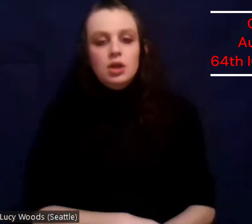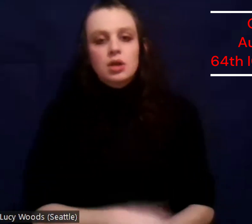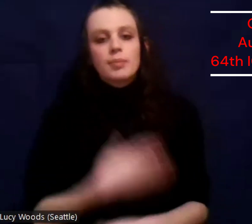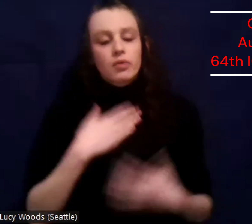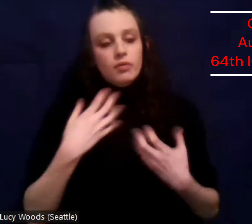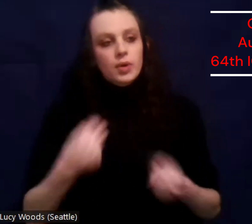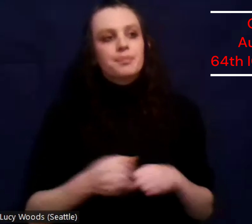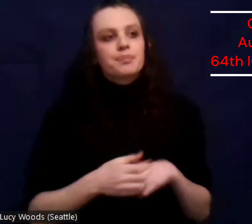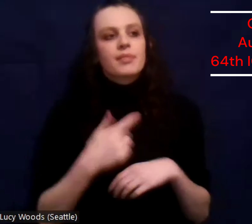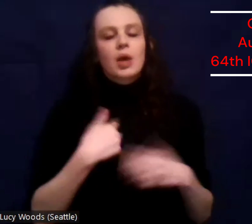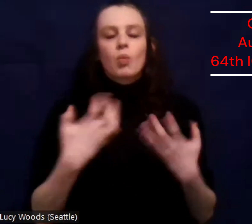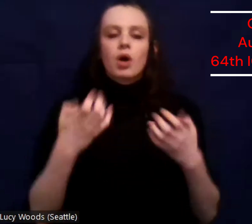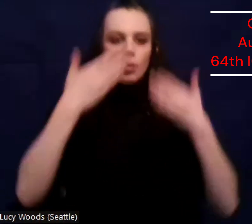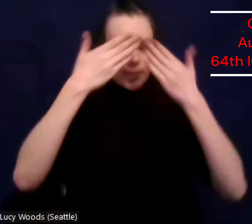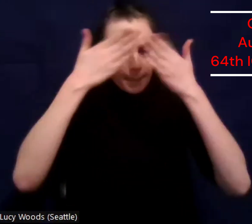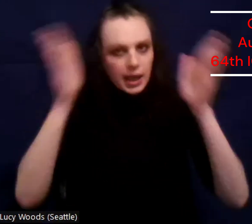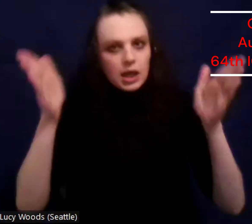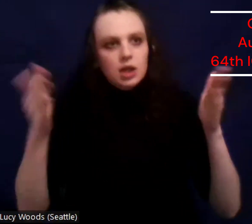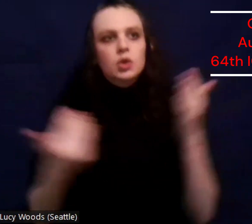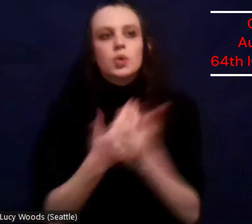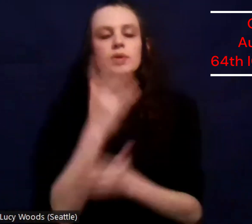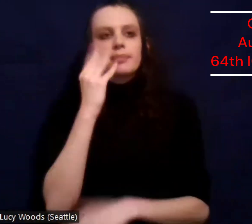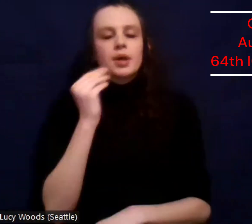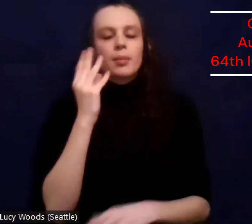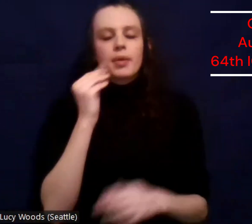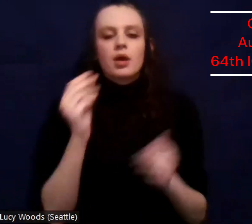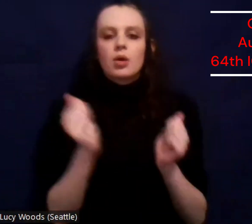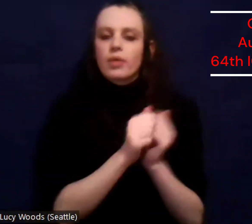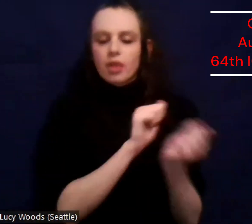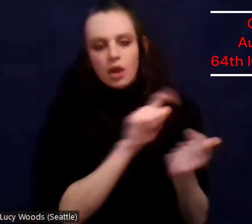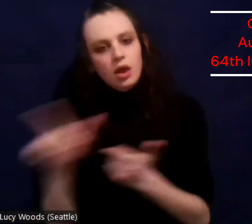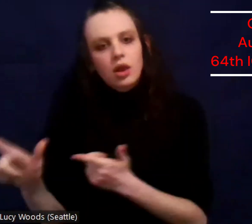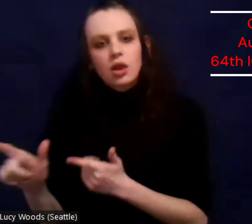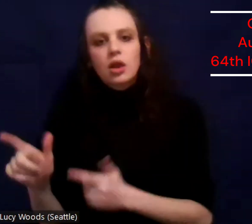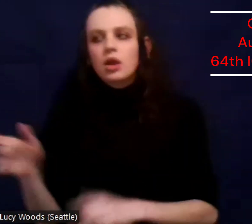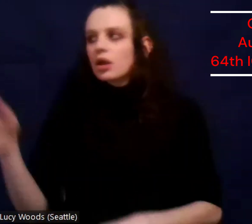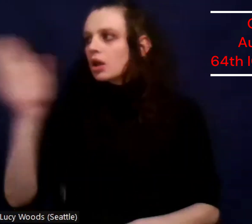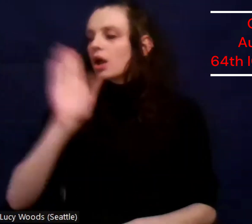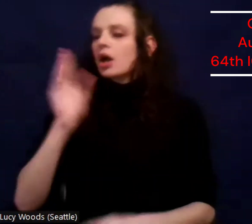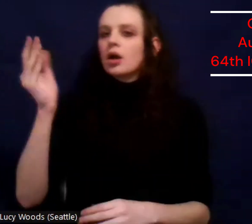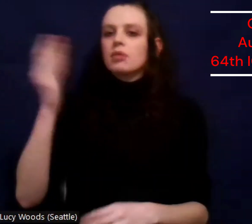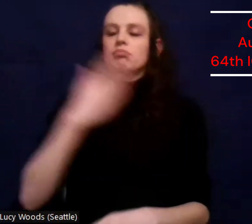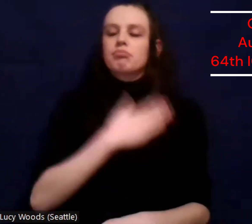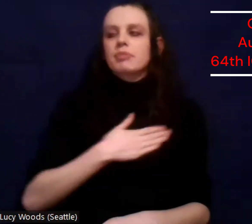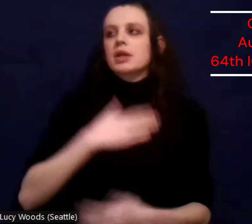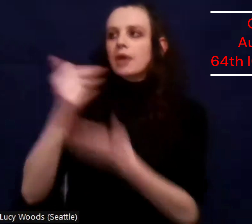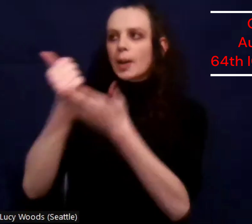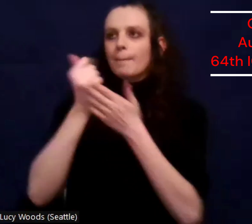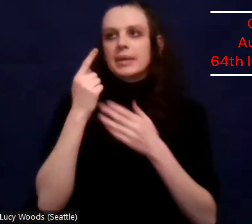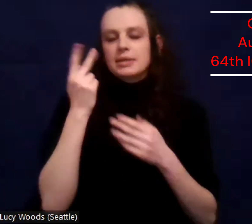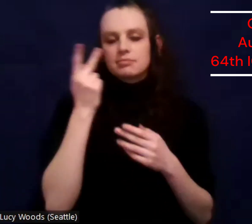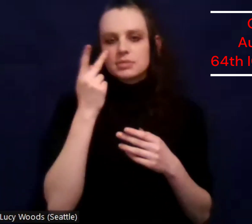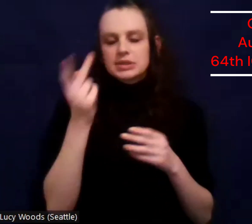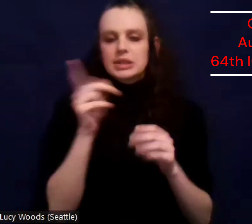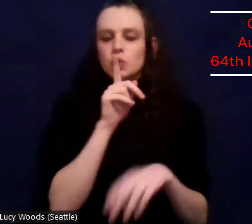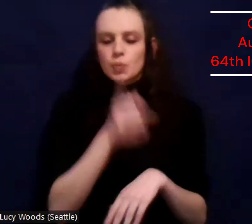and a new experience with all of these things. God, please help me see the truth. Amen.